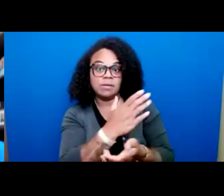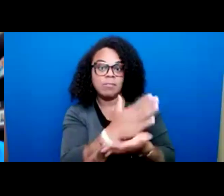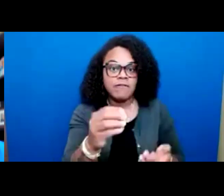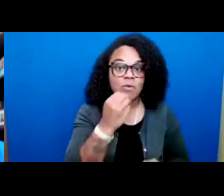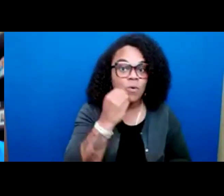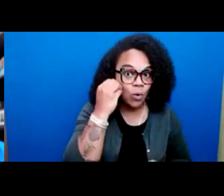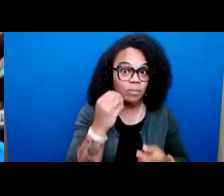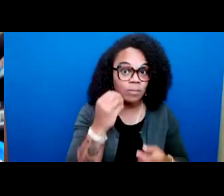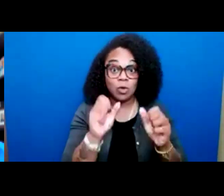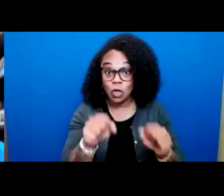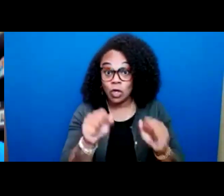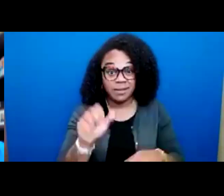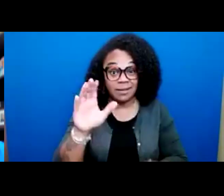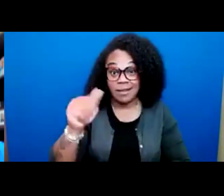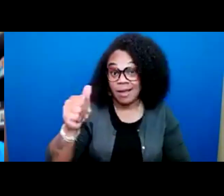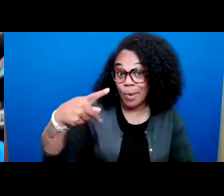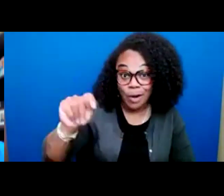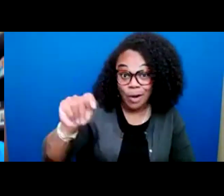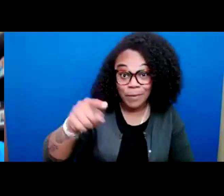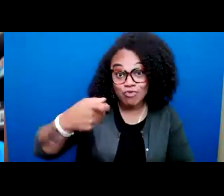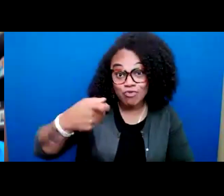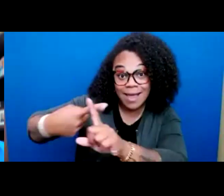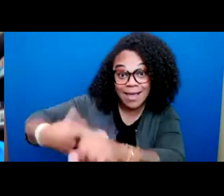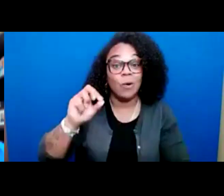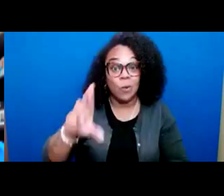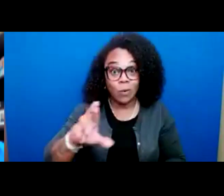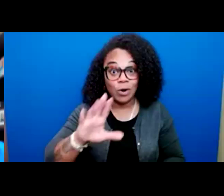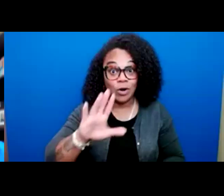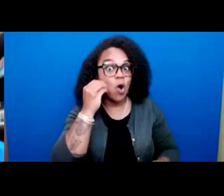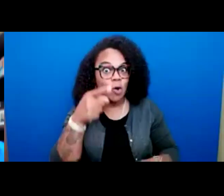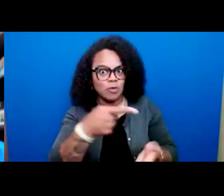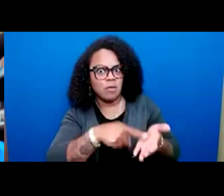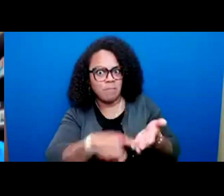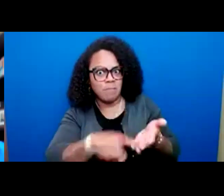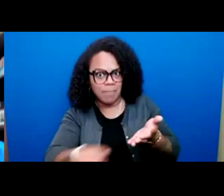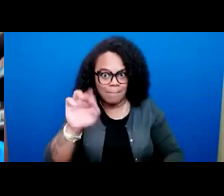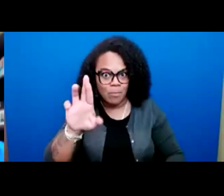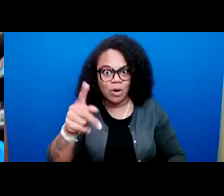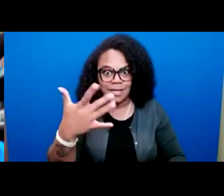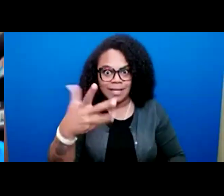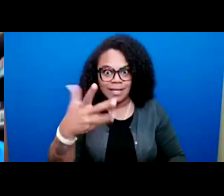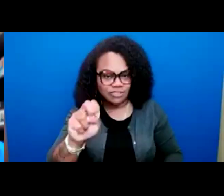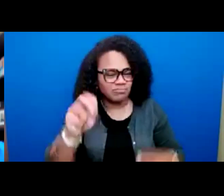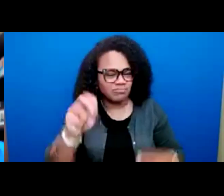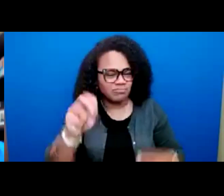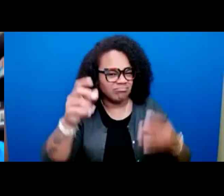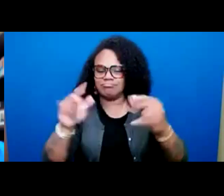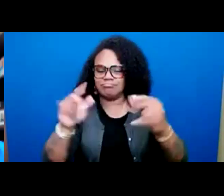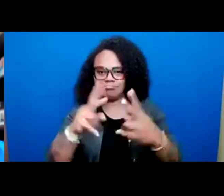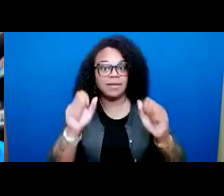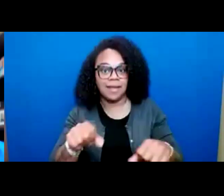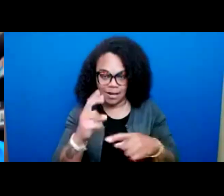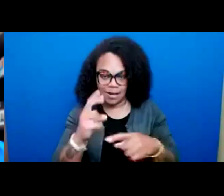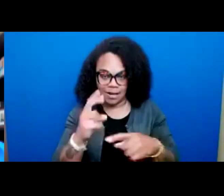a rented apartment or a home that you have a mortgage on. If you are using some of your living space for office